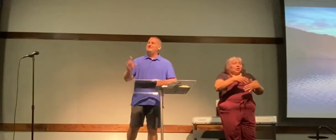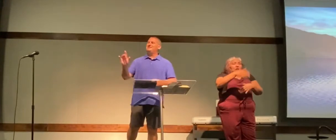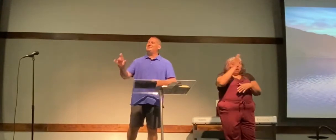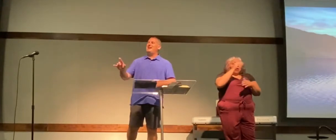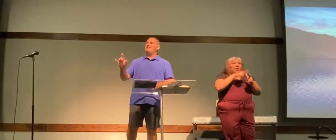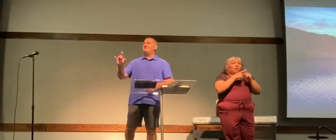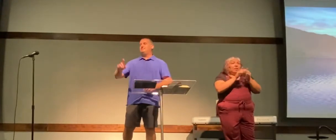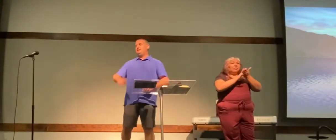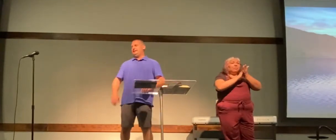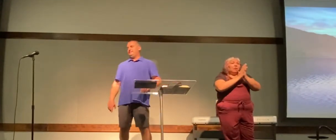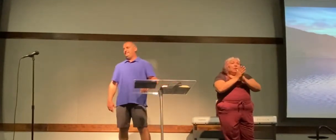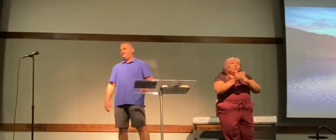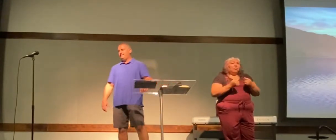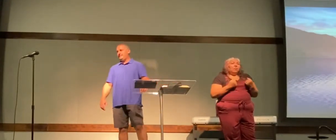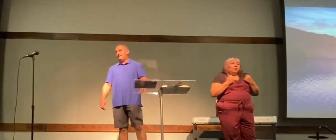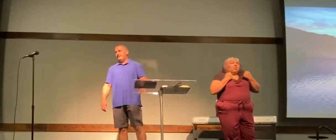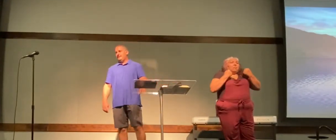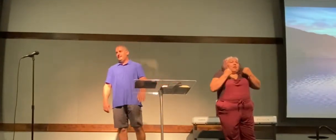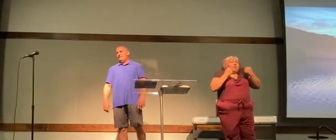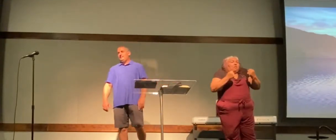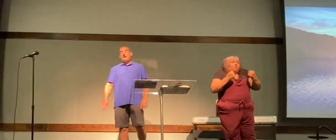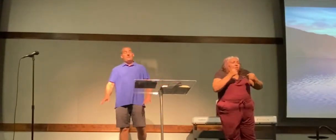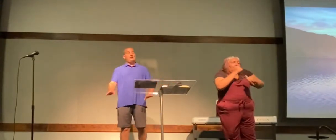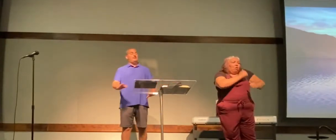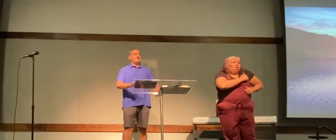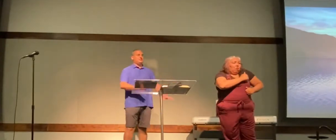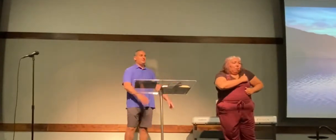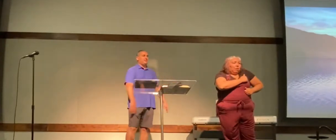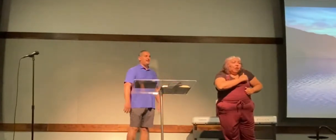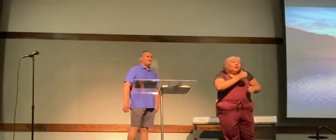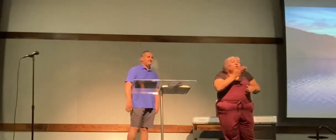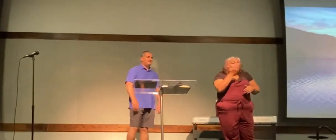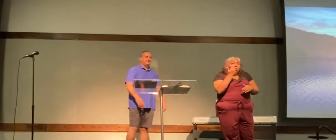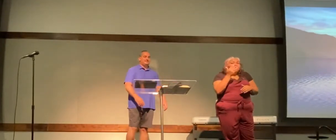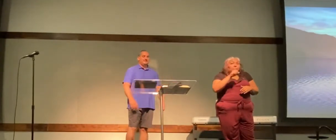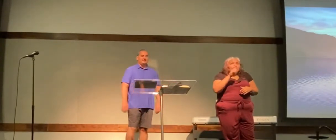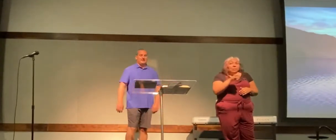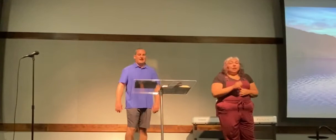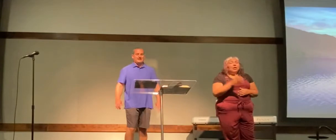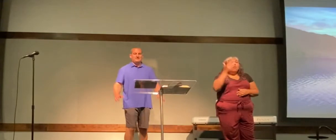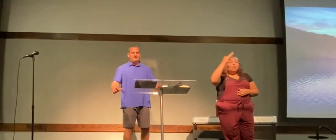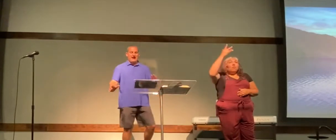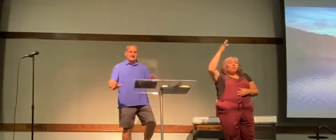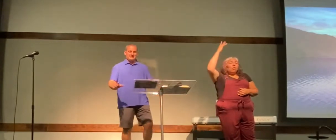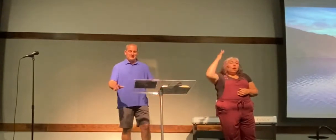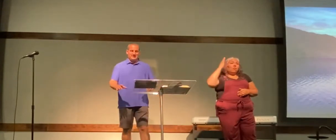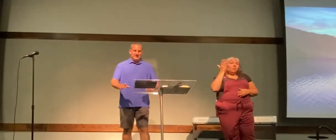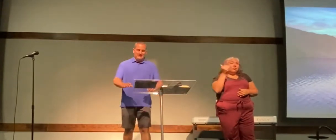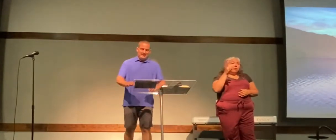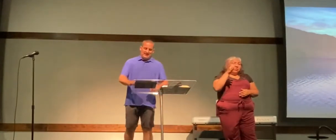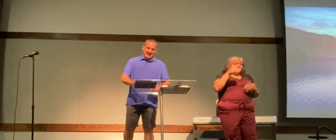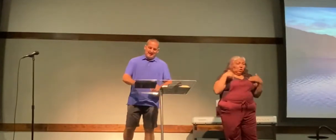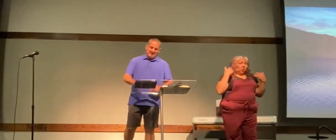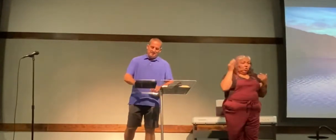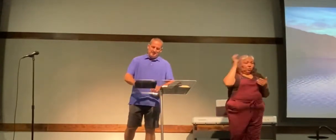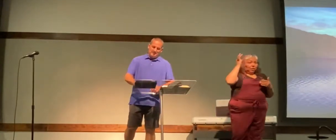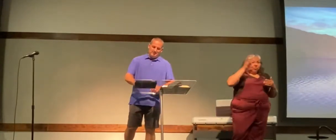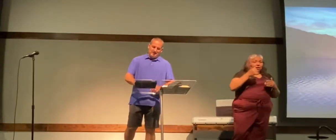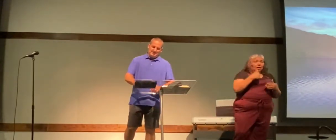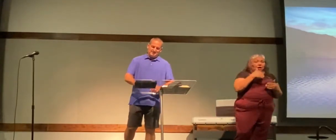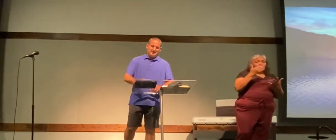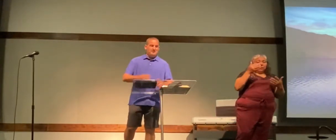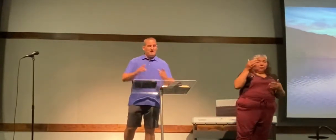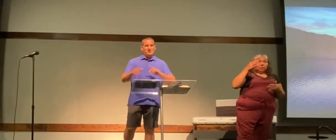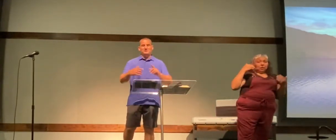it is designed to be. Back when I was a youth pastor, I got to pastor, I got to be the